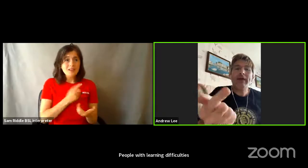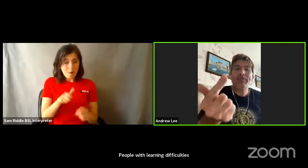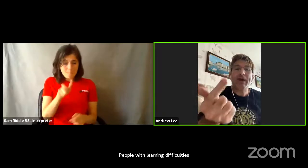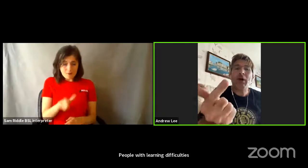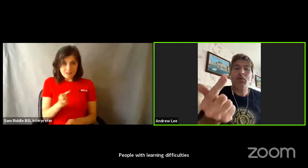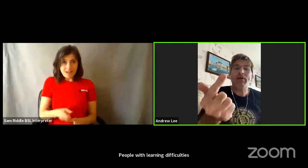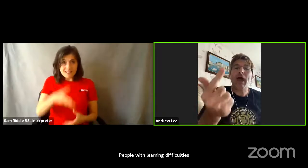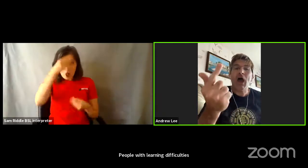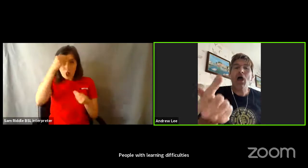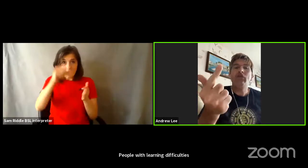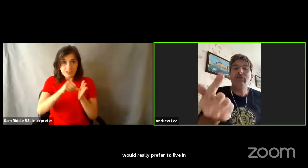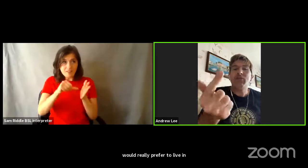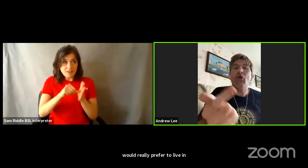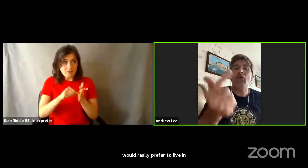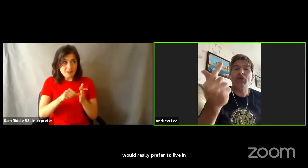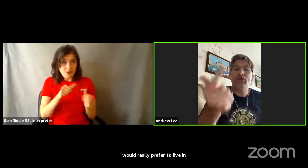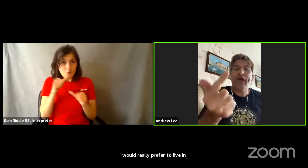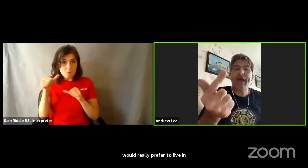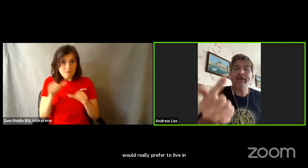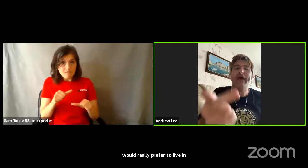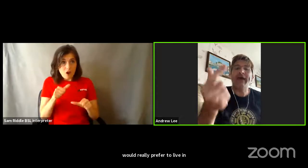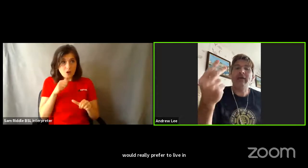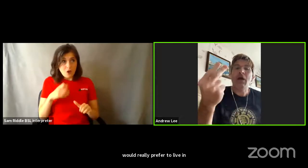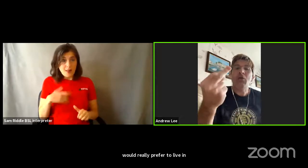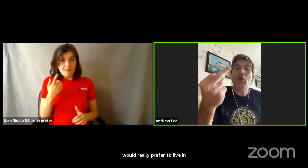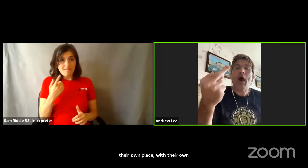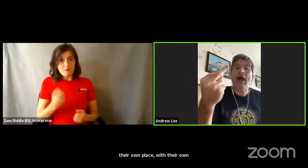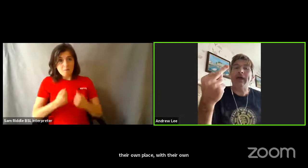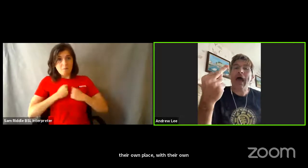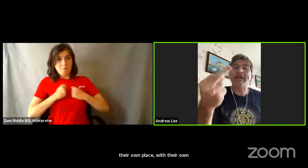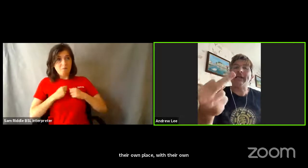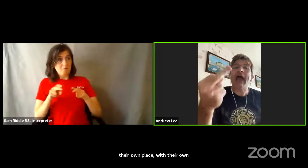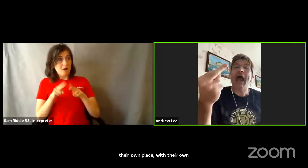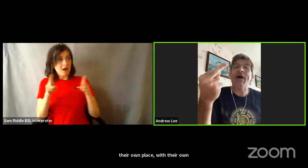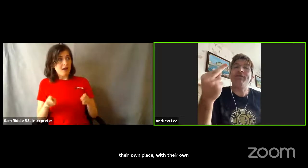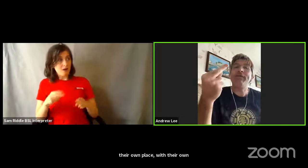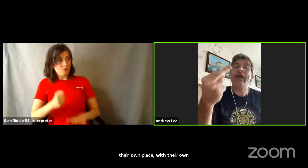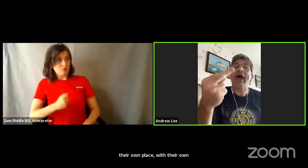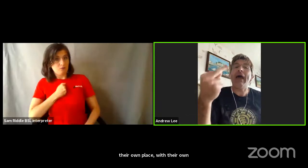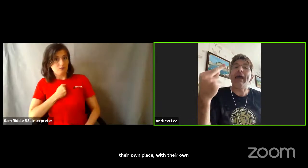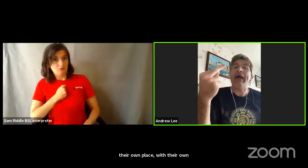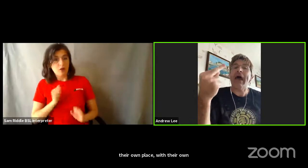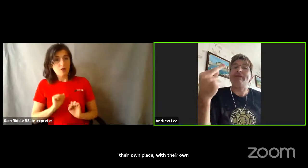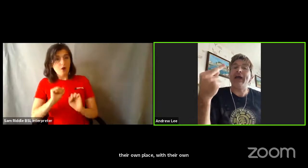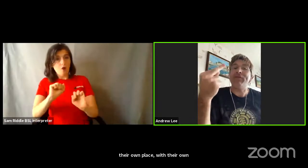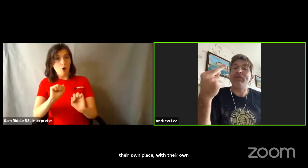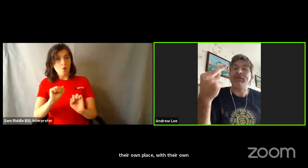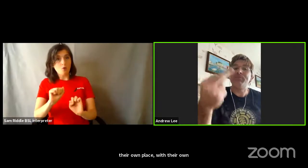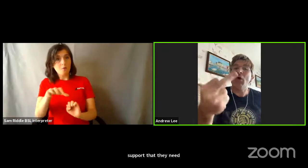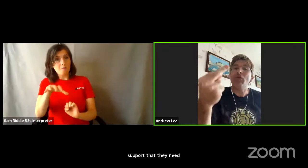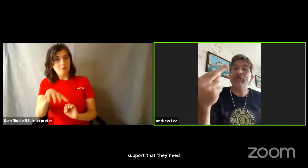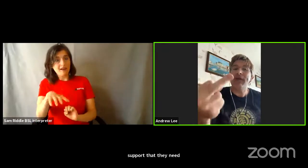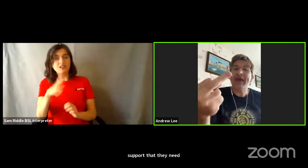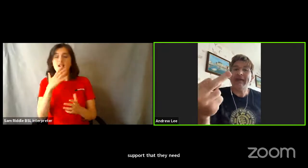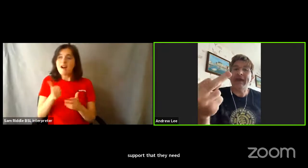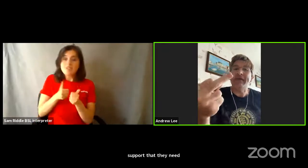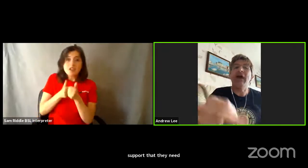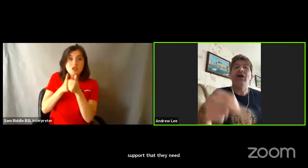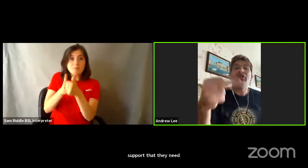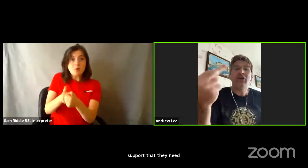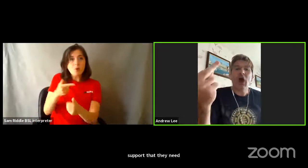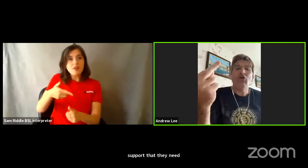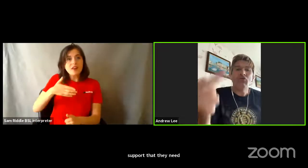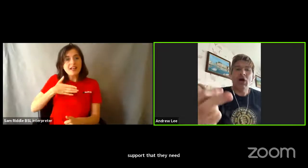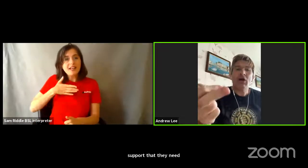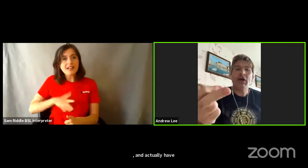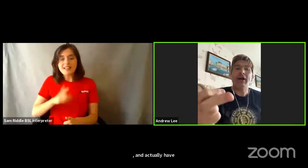own support that they need, and actually have the support that they need